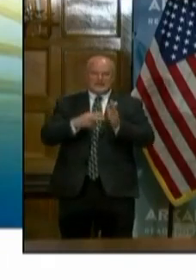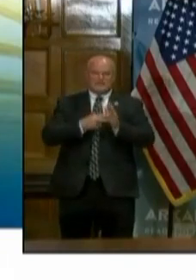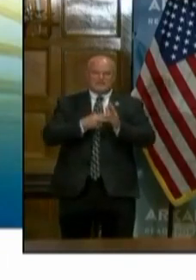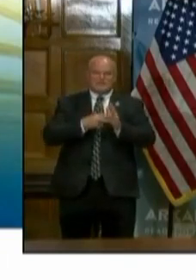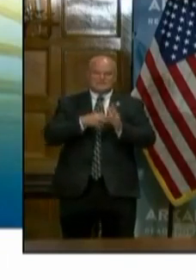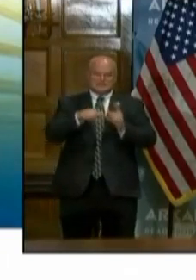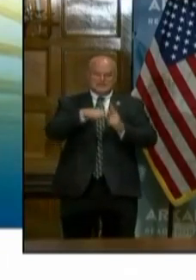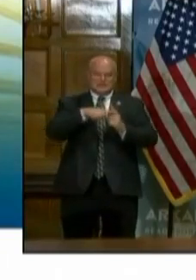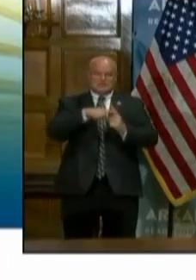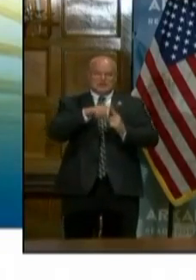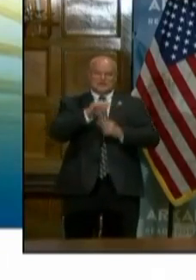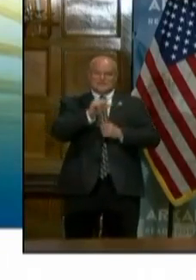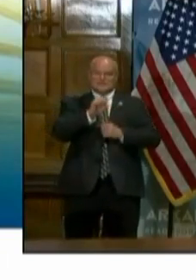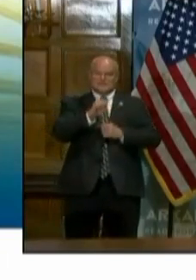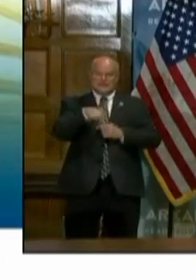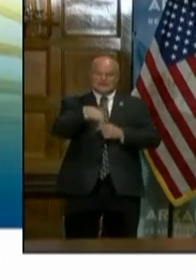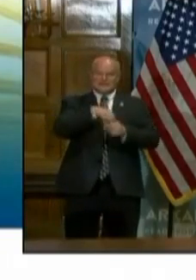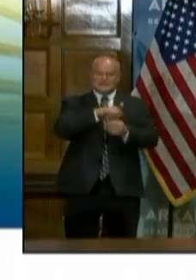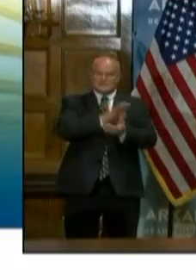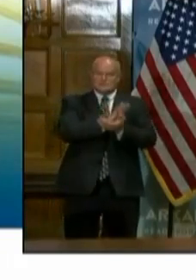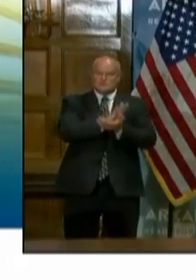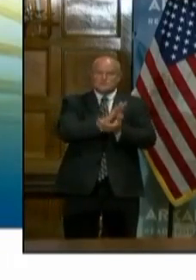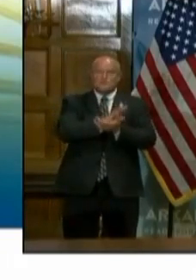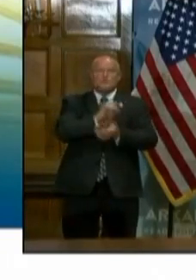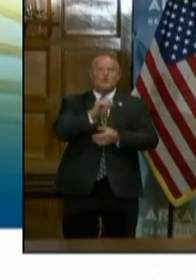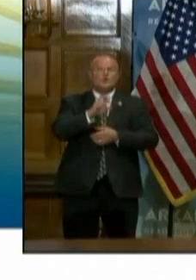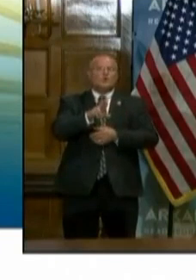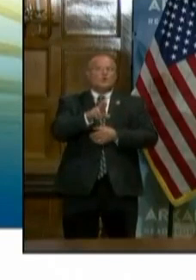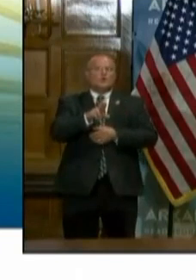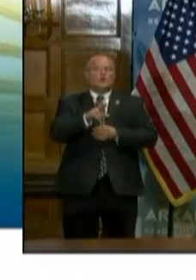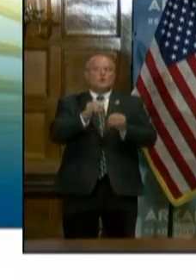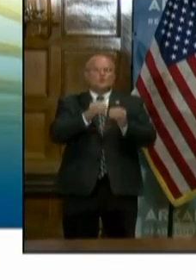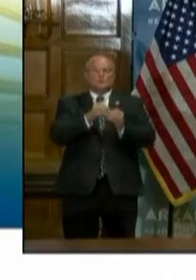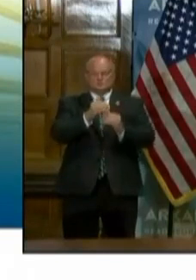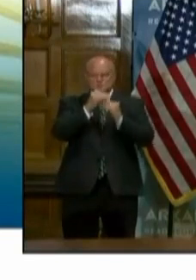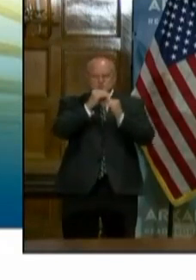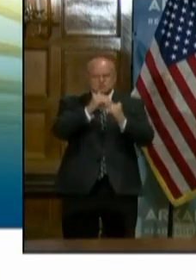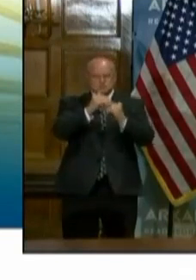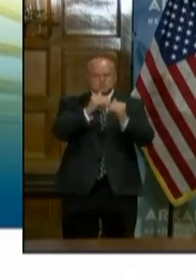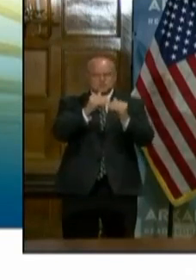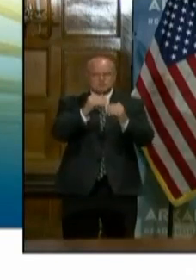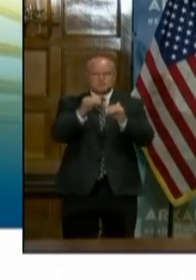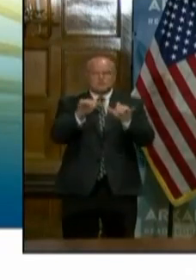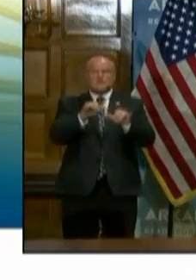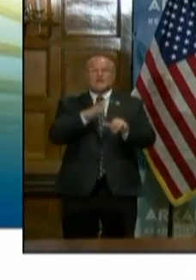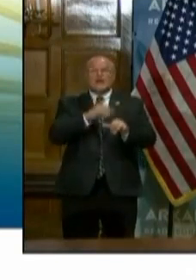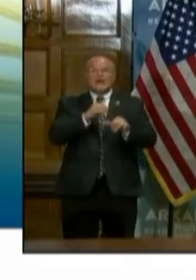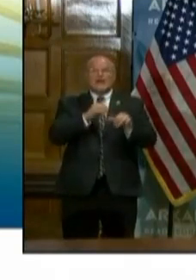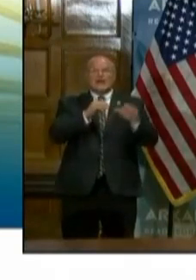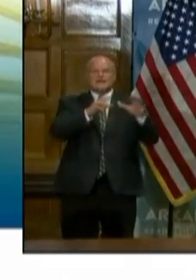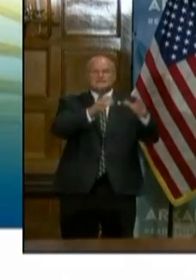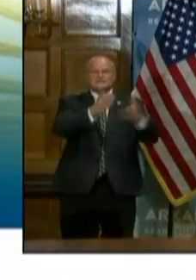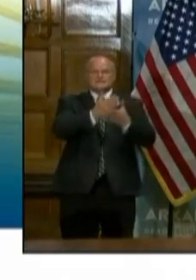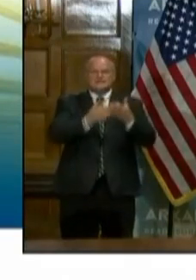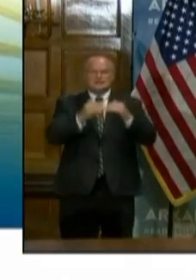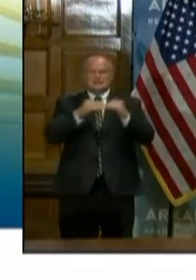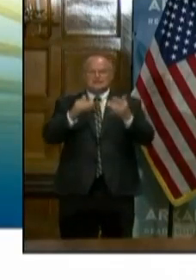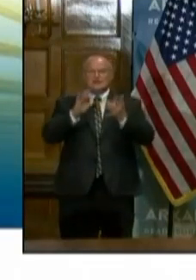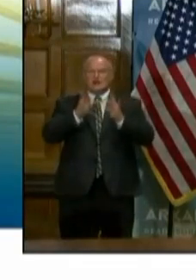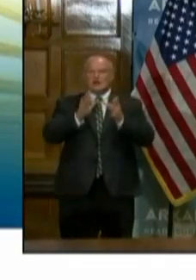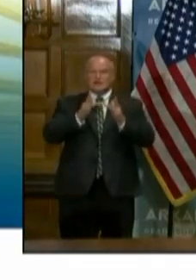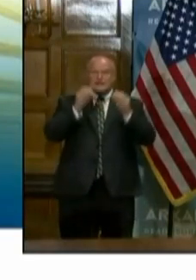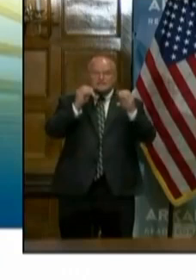there's a positive case or whenever you have to take more restrictive measures and you need to go to some level of